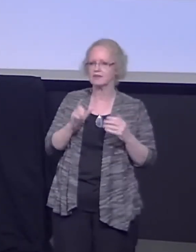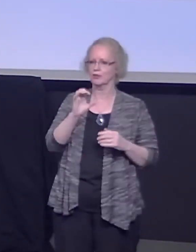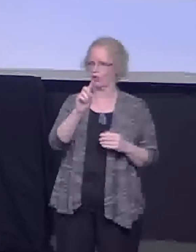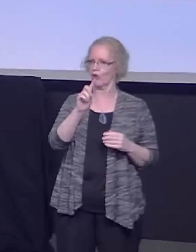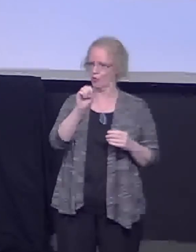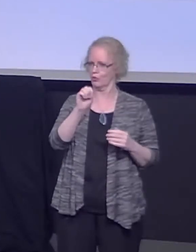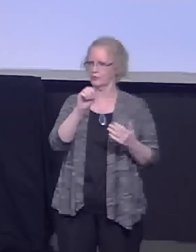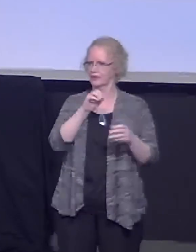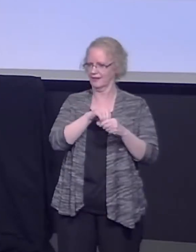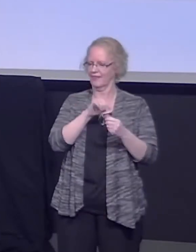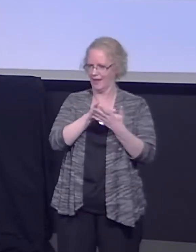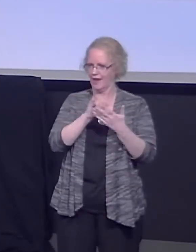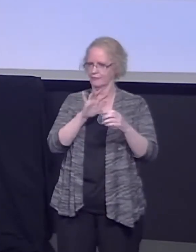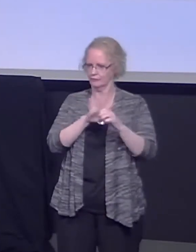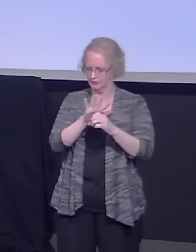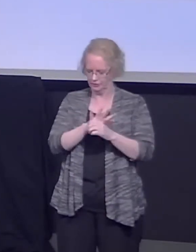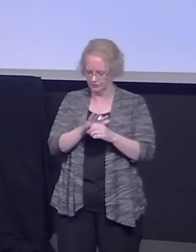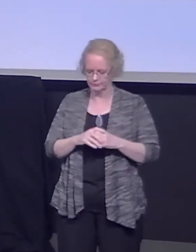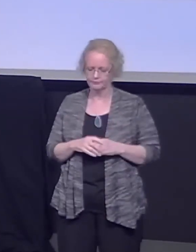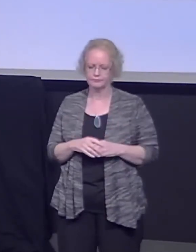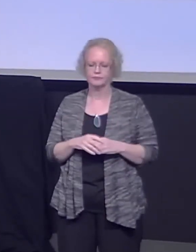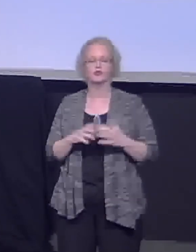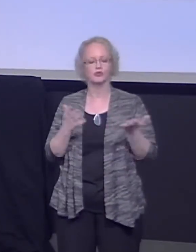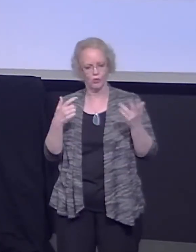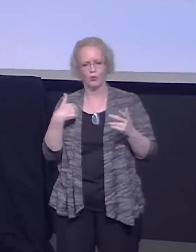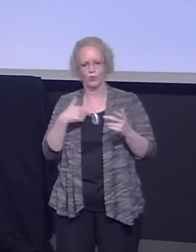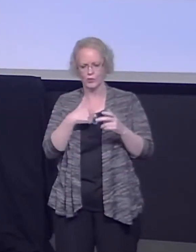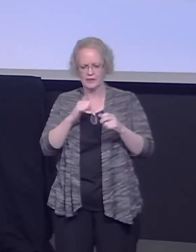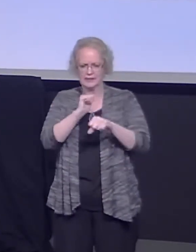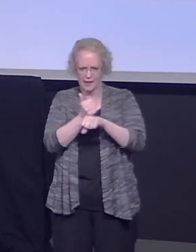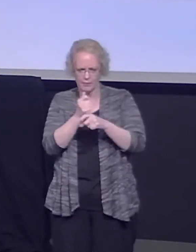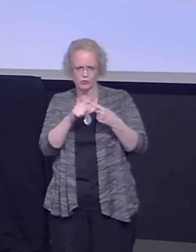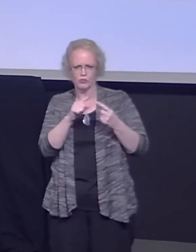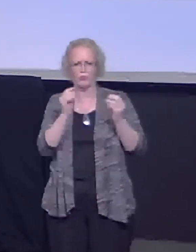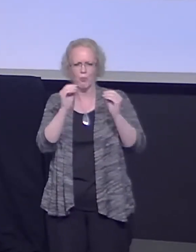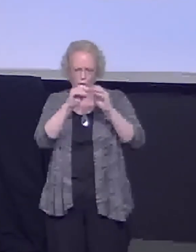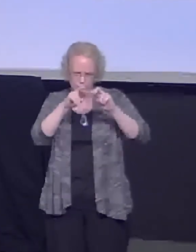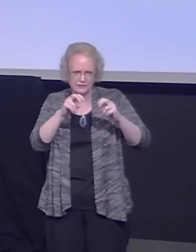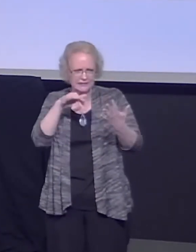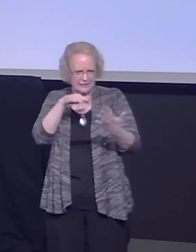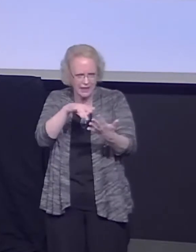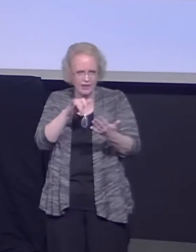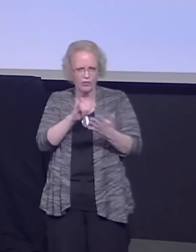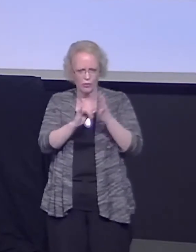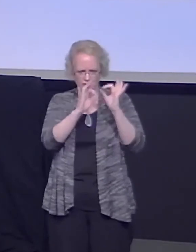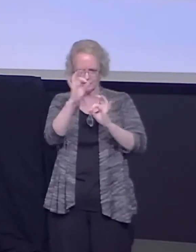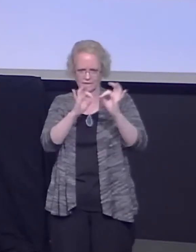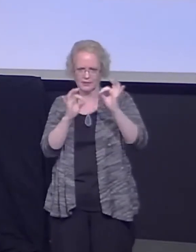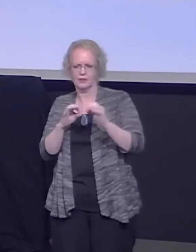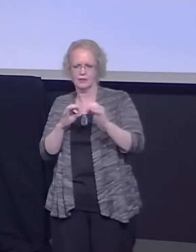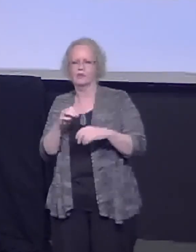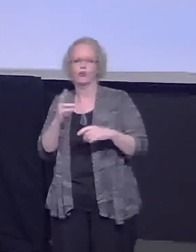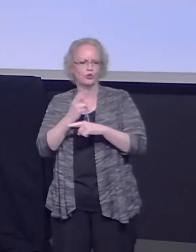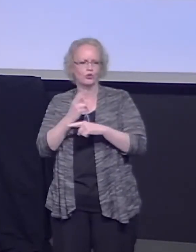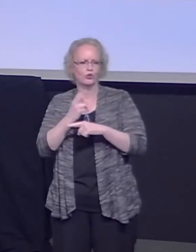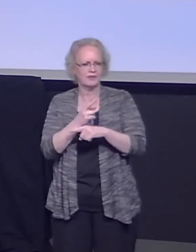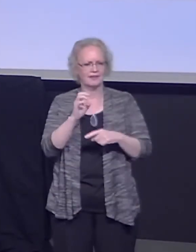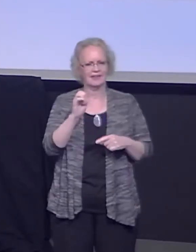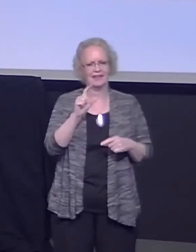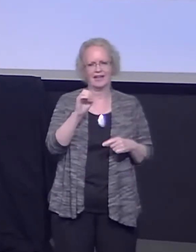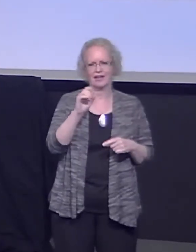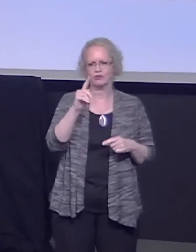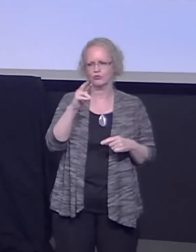to studying these patches, these neurons in these patches with a single unit electrophysiology. And